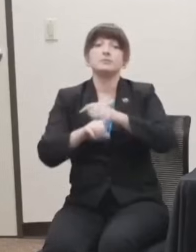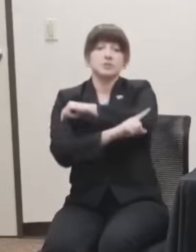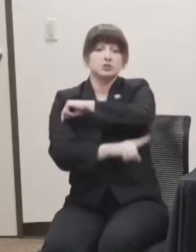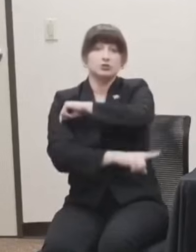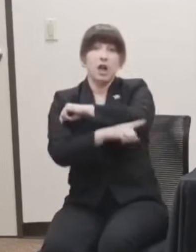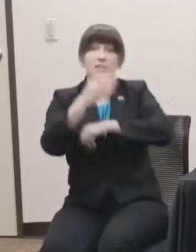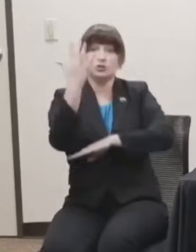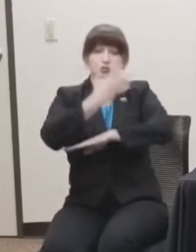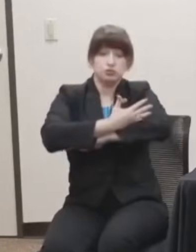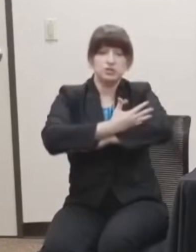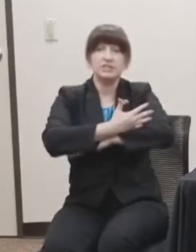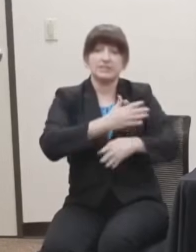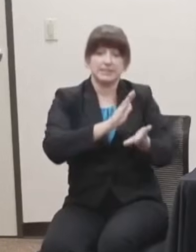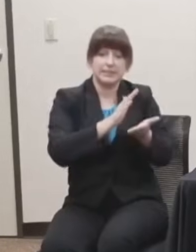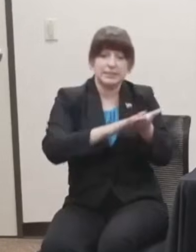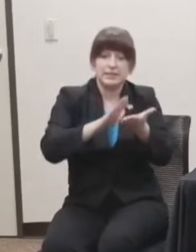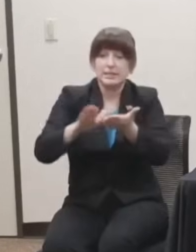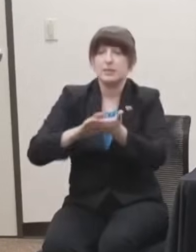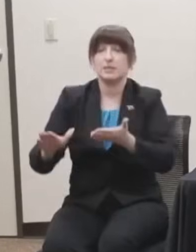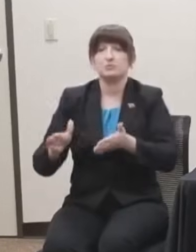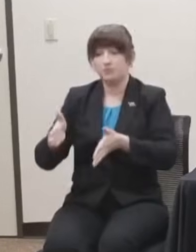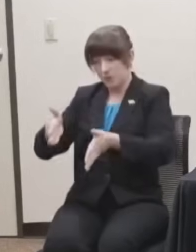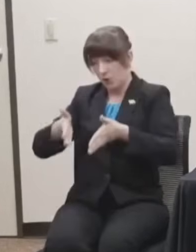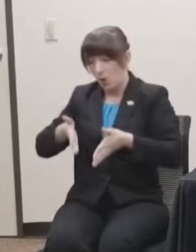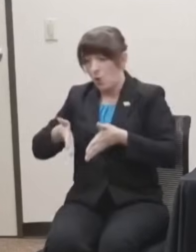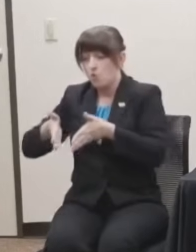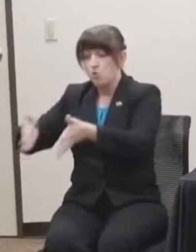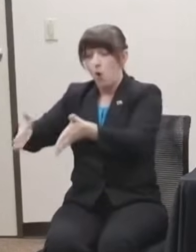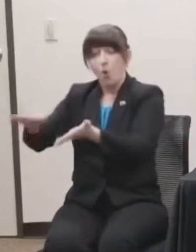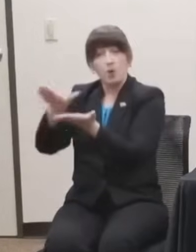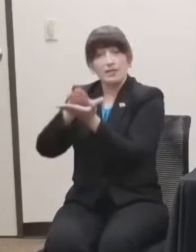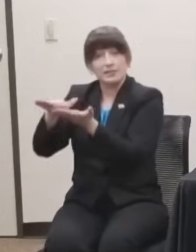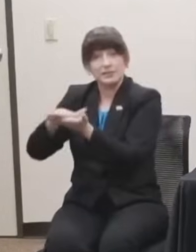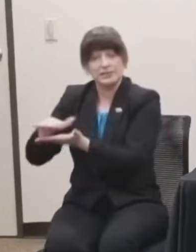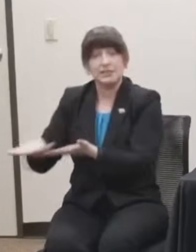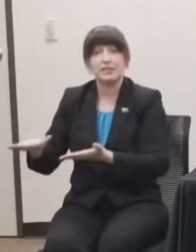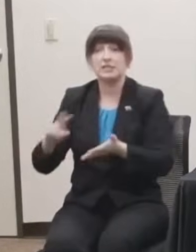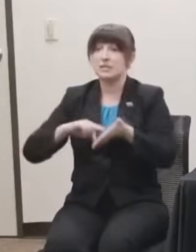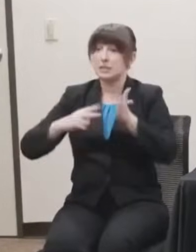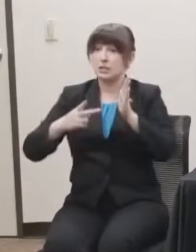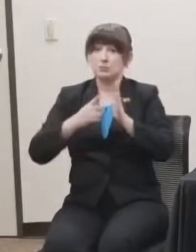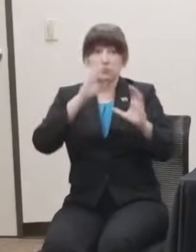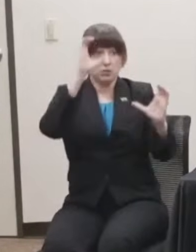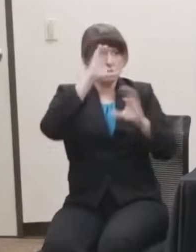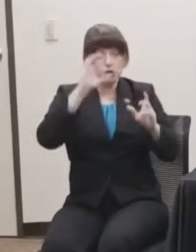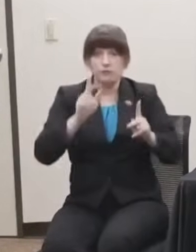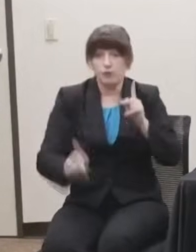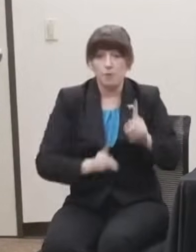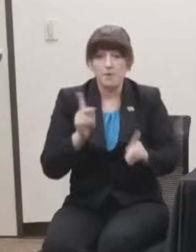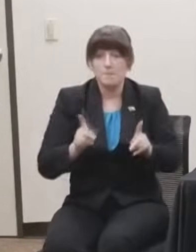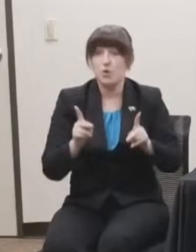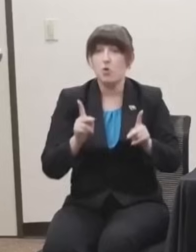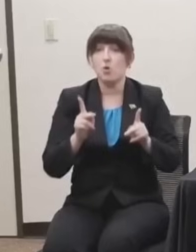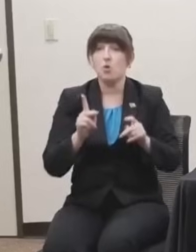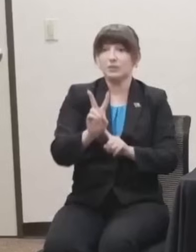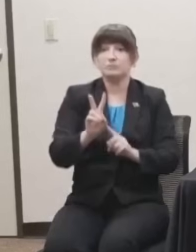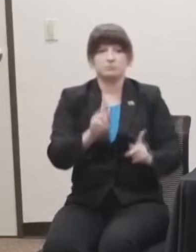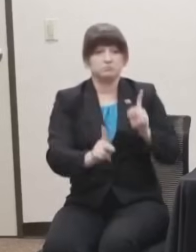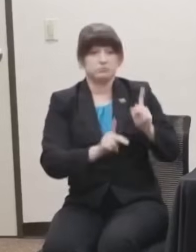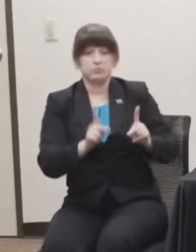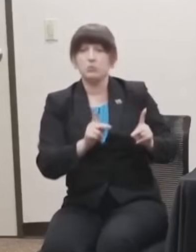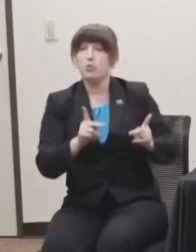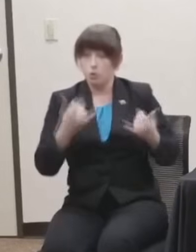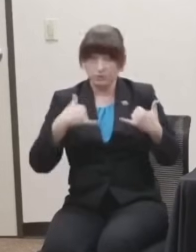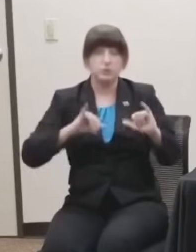That does not mean we are no longer doing search for live victims, because we still are. We are still out there and very